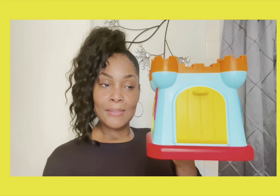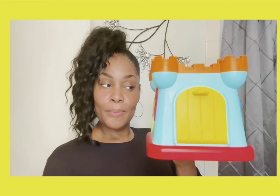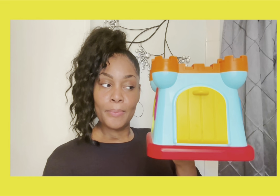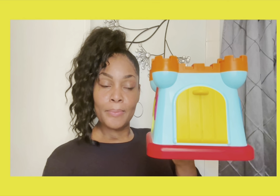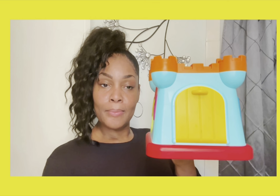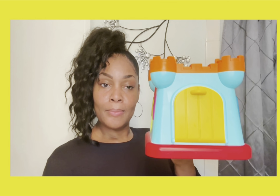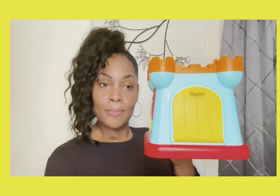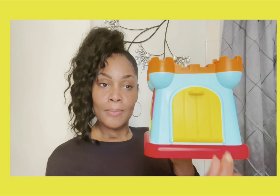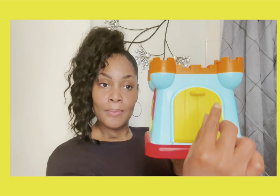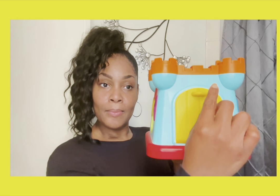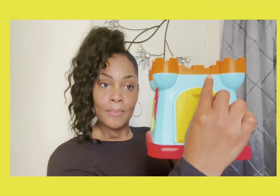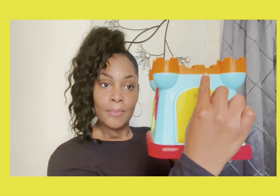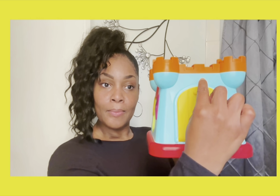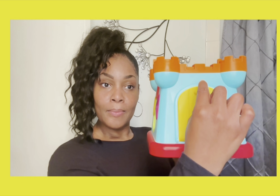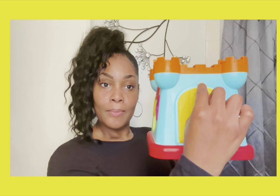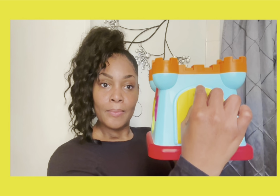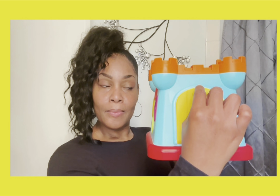close,